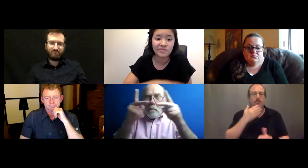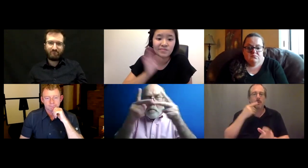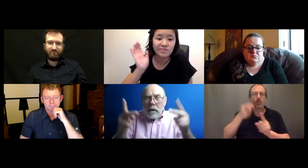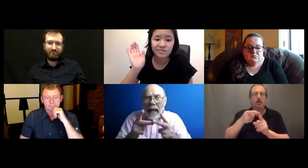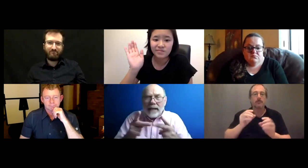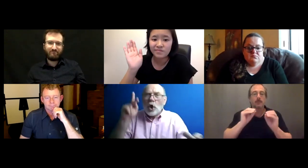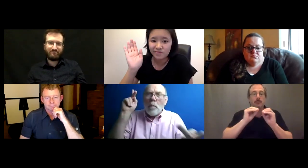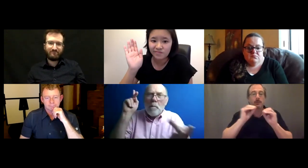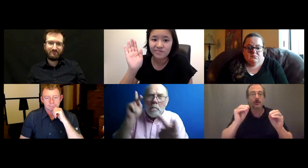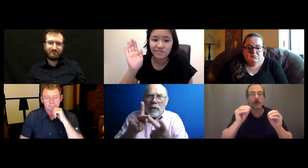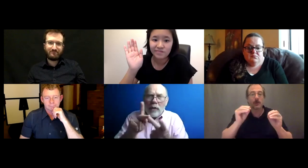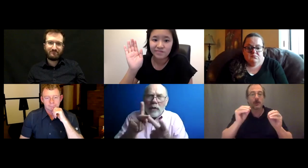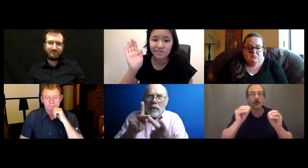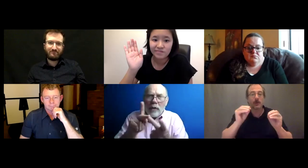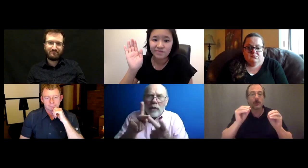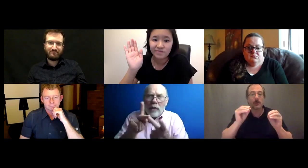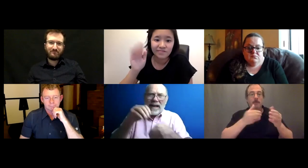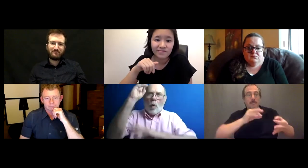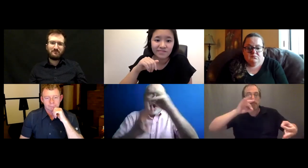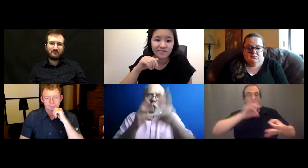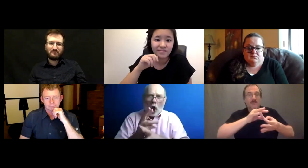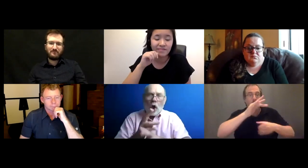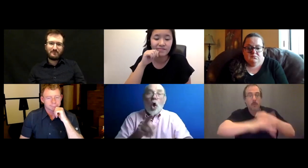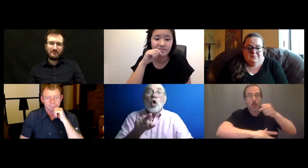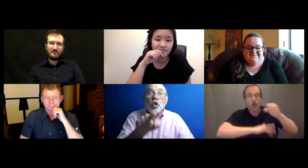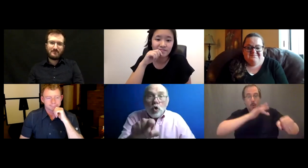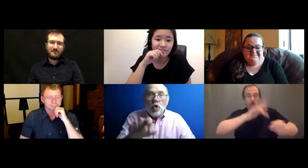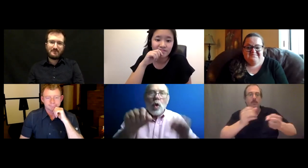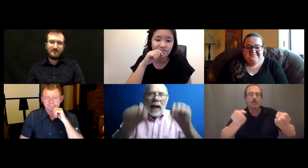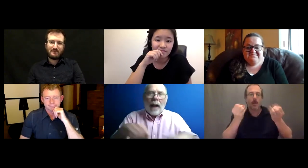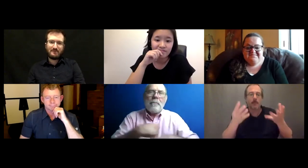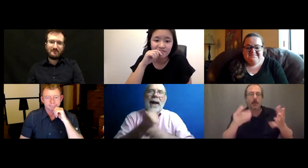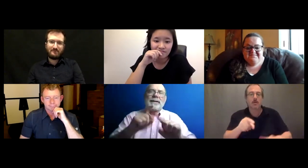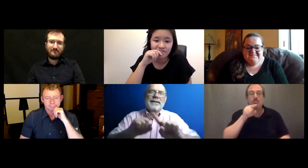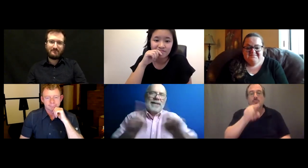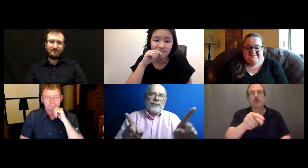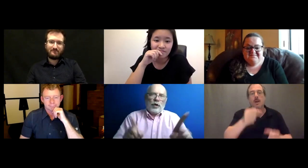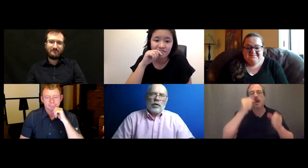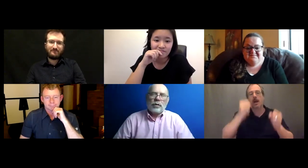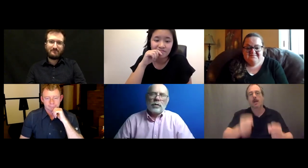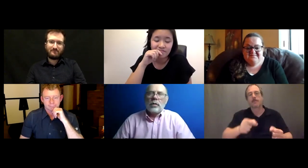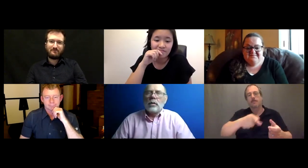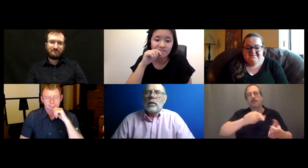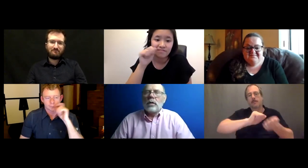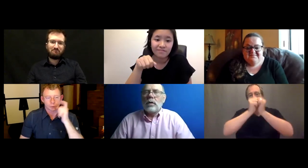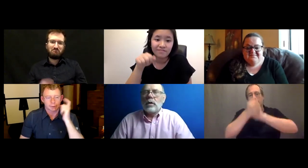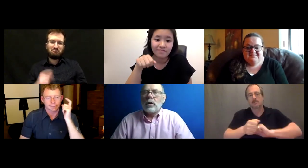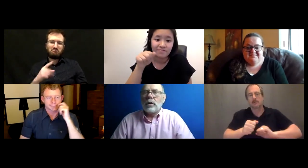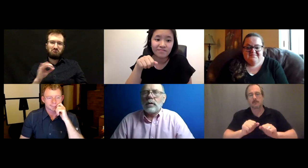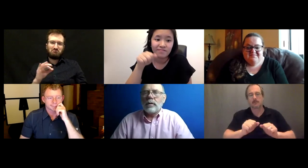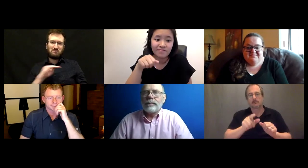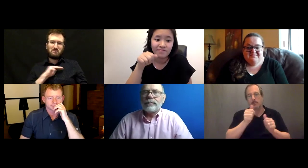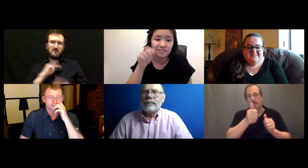mechanism. There is no place in the world that is perfect. You, however, can make a difference.